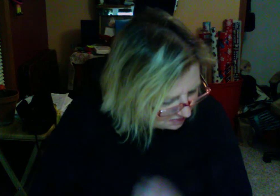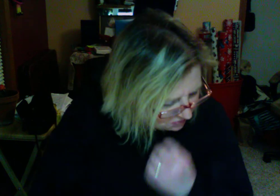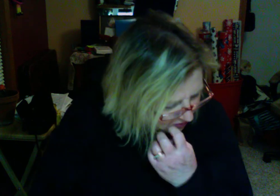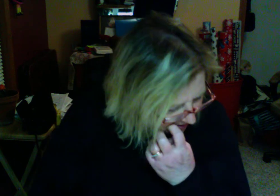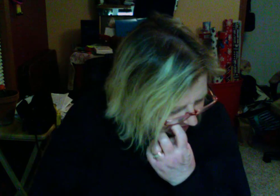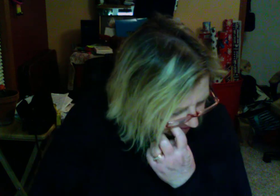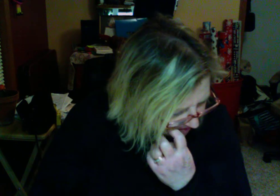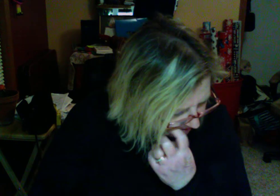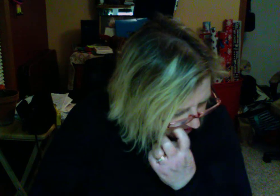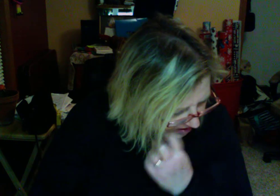Memorize.